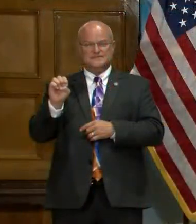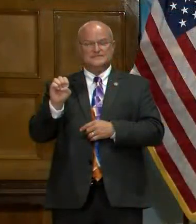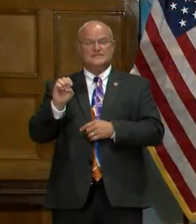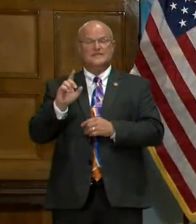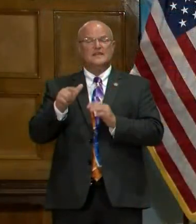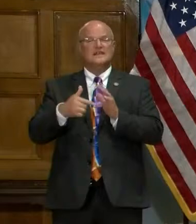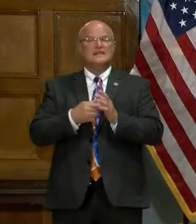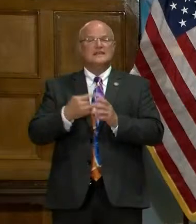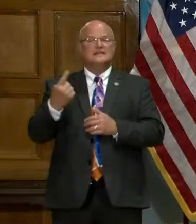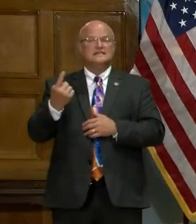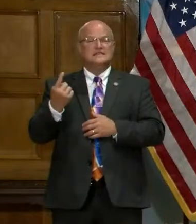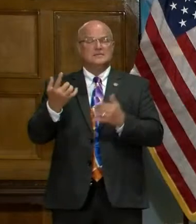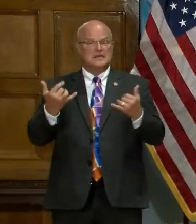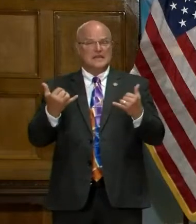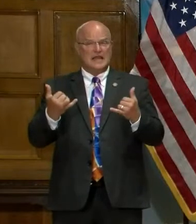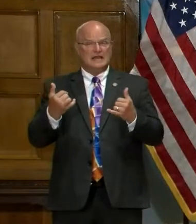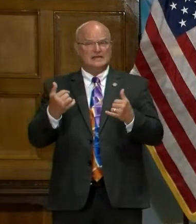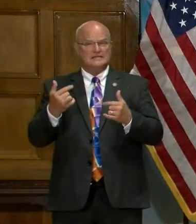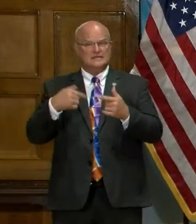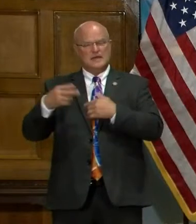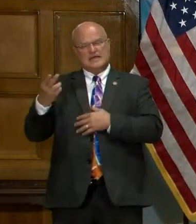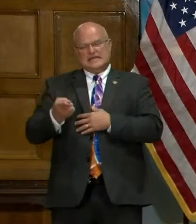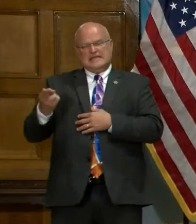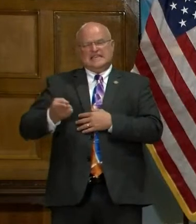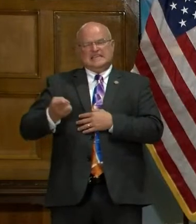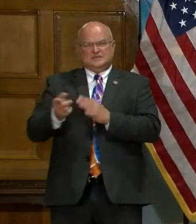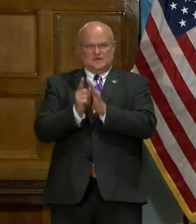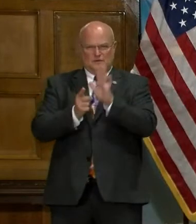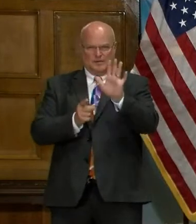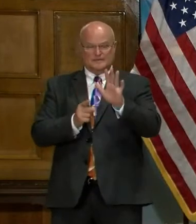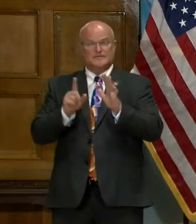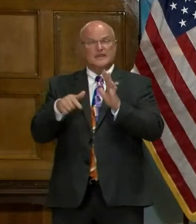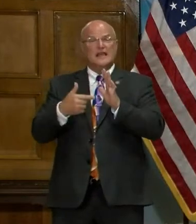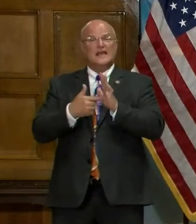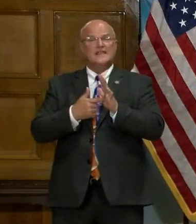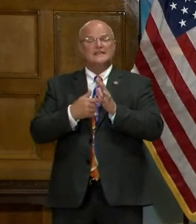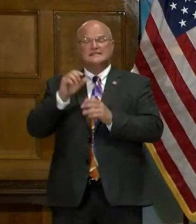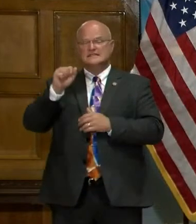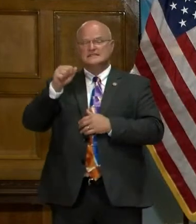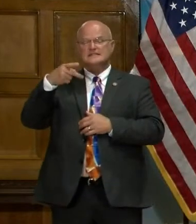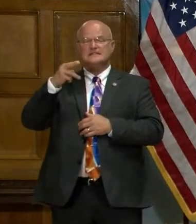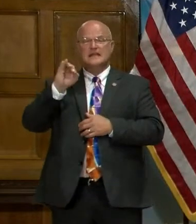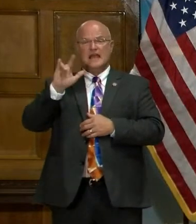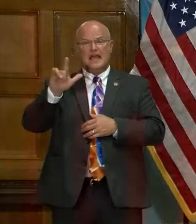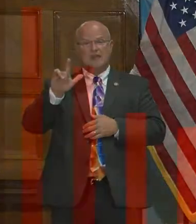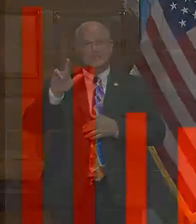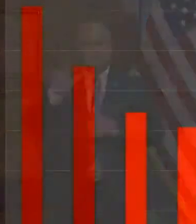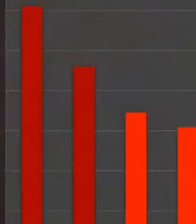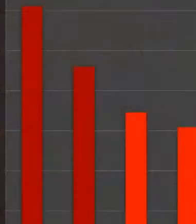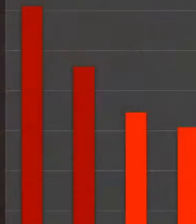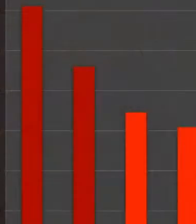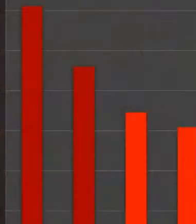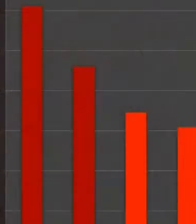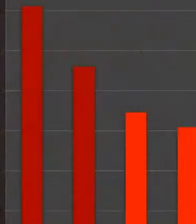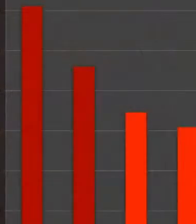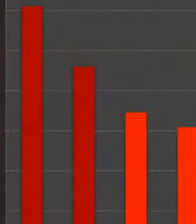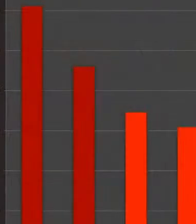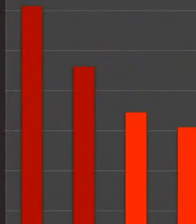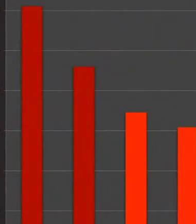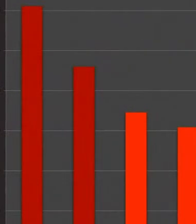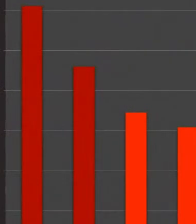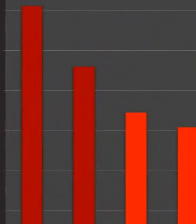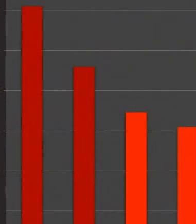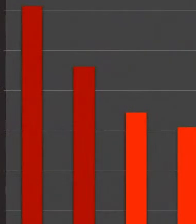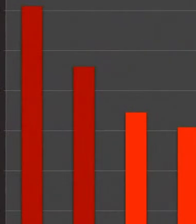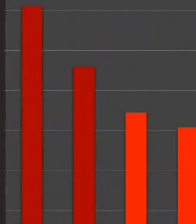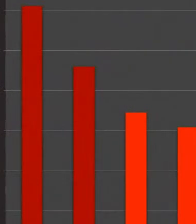And this is something, and now we're going to go back in history for a moment. This is an April slide. This is an April slide that was